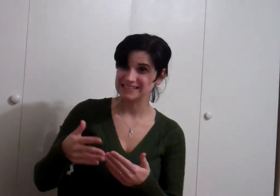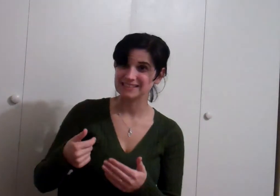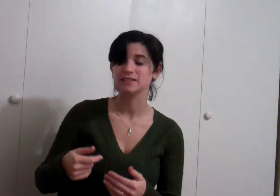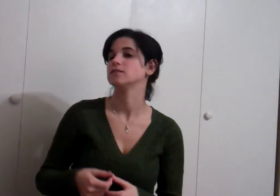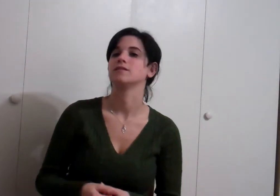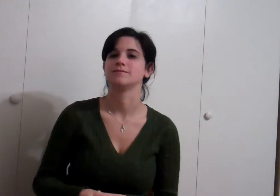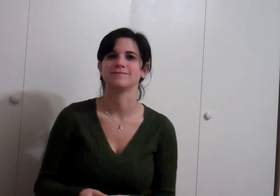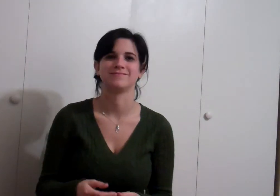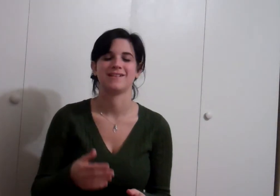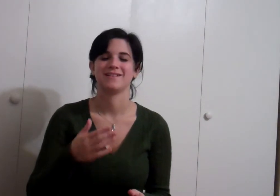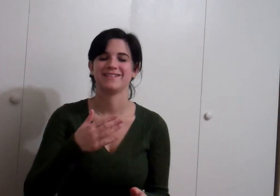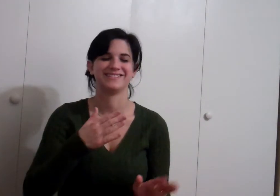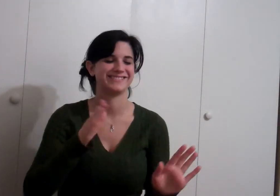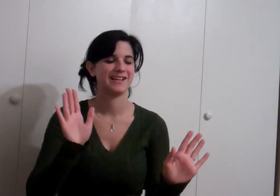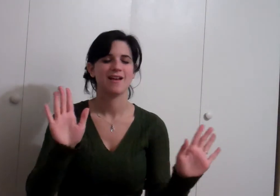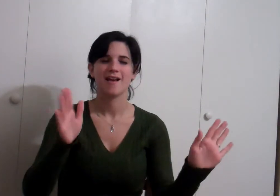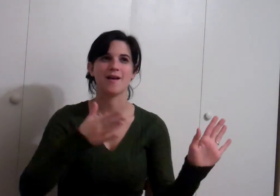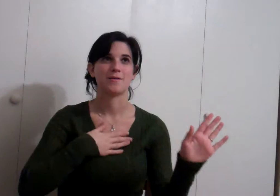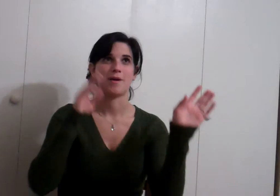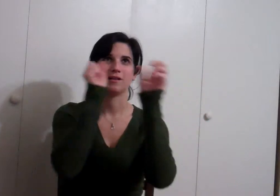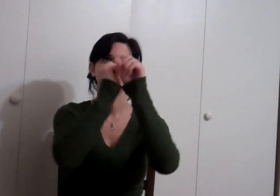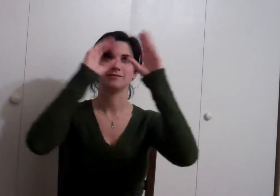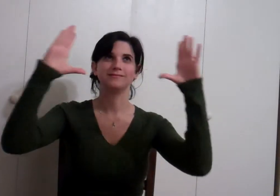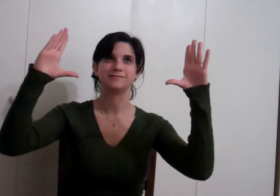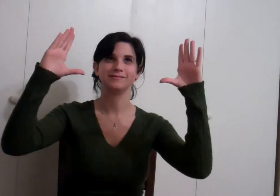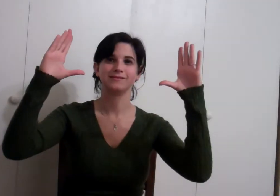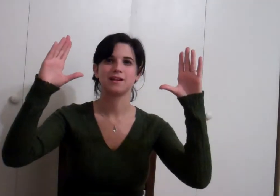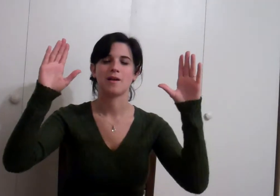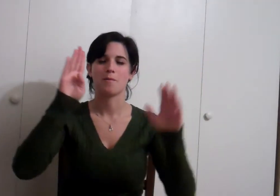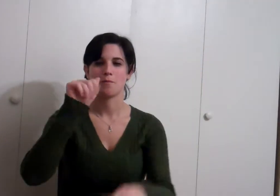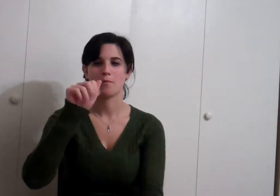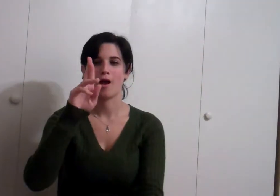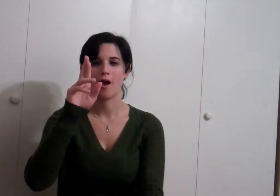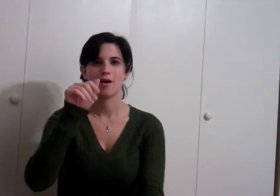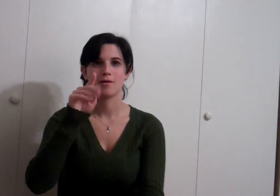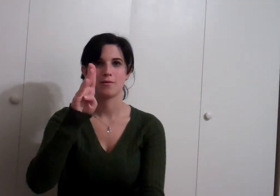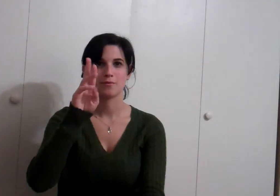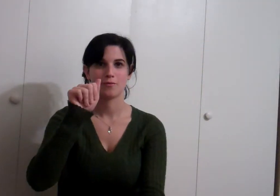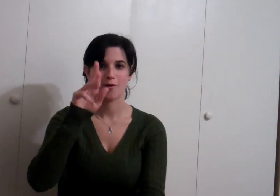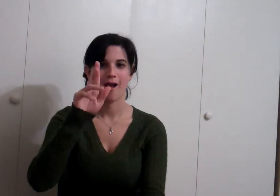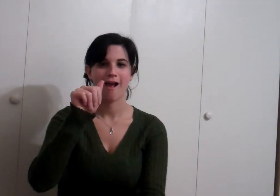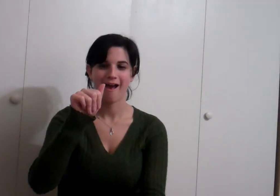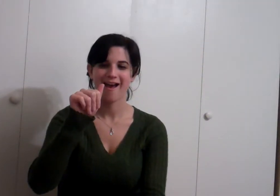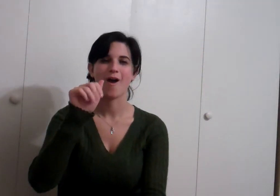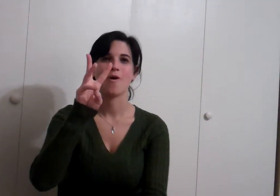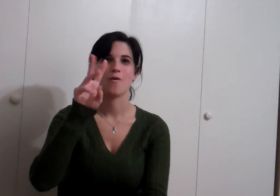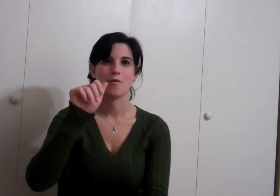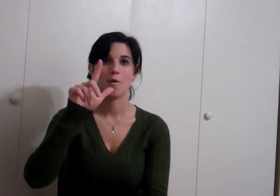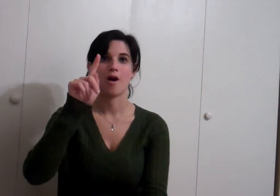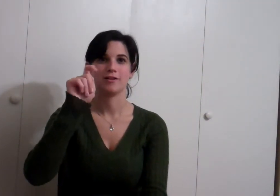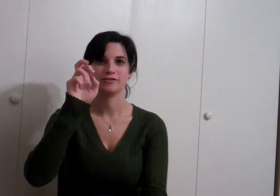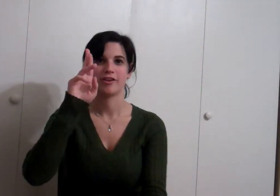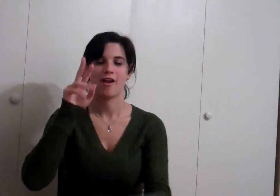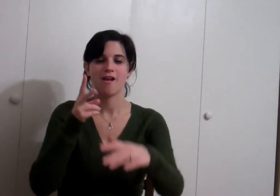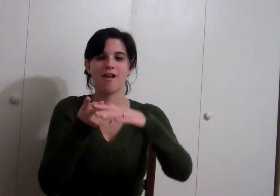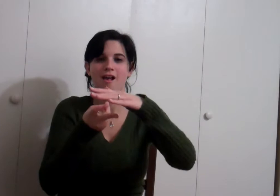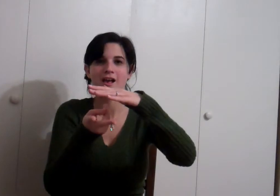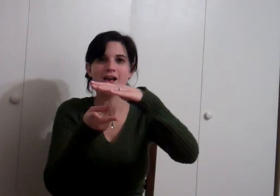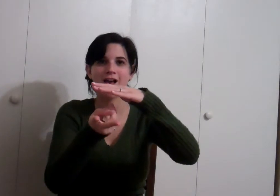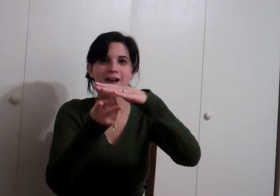day, can you imagine walking in the bathroom and seeing Barbara Walters slithering out of the bottom in her St. John suit, just